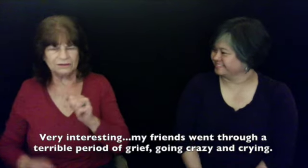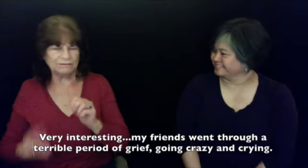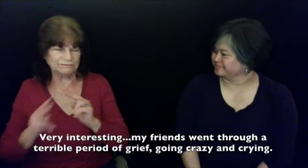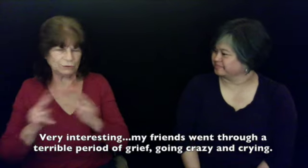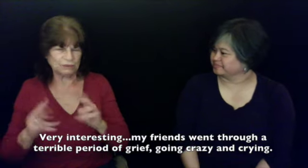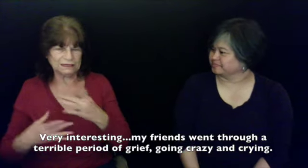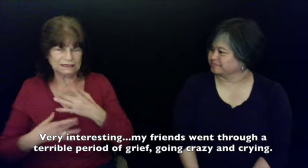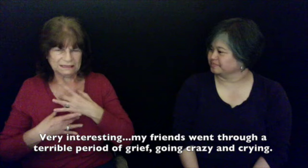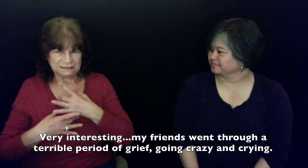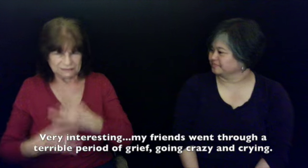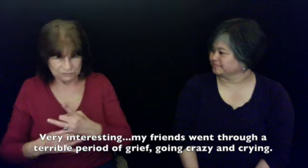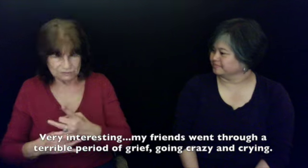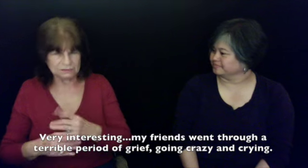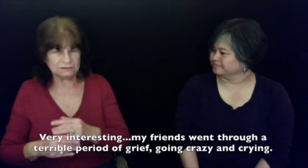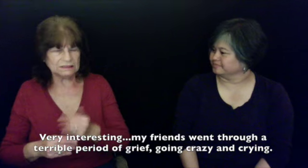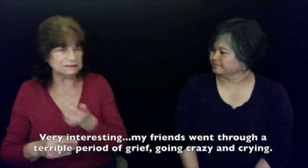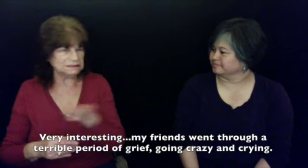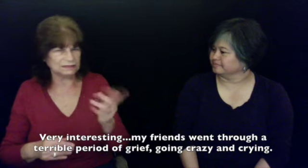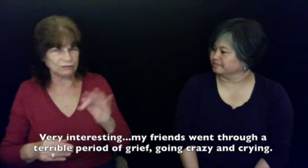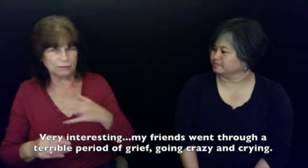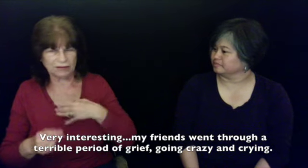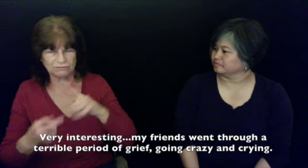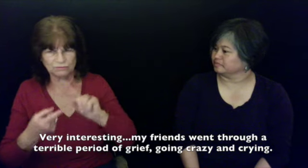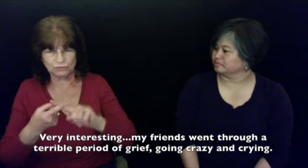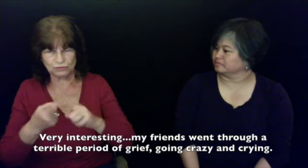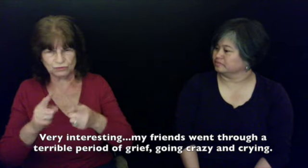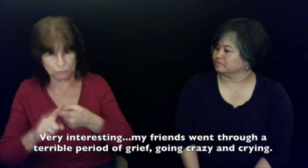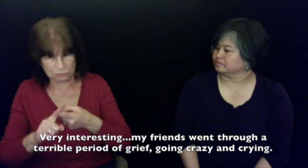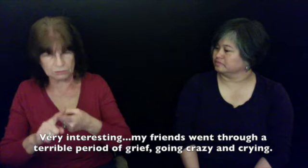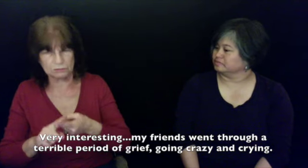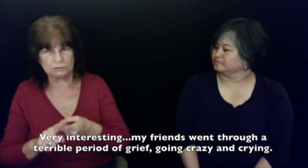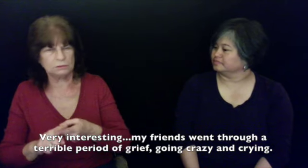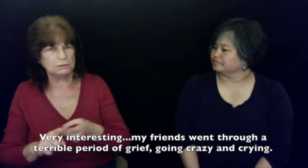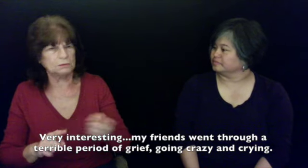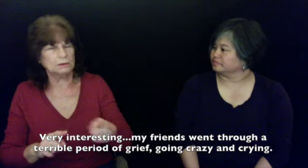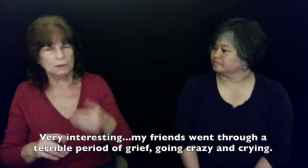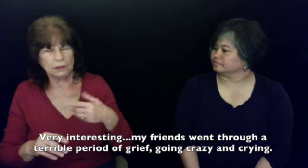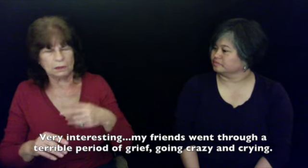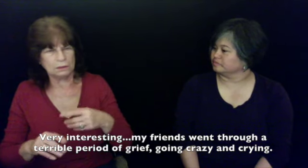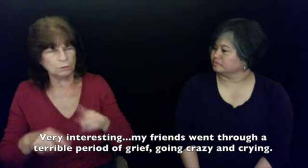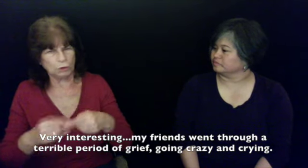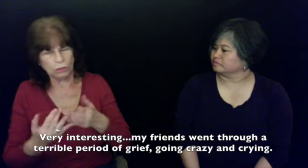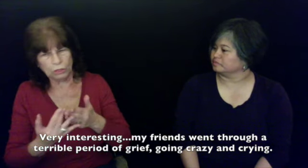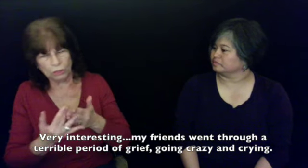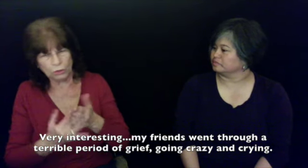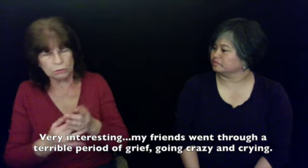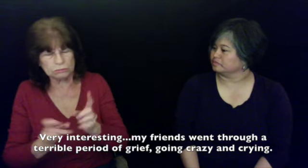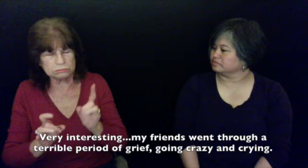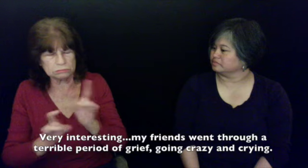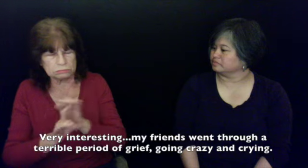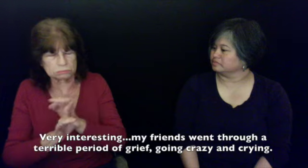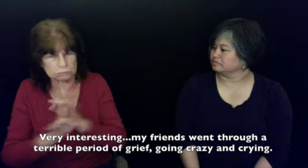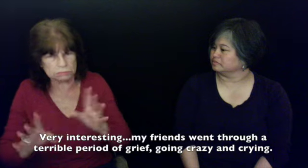Very interesting. My friends went through a terrible period of grief, going crazy and